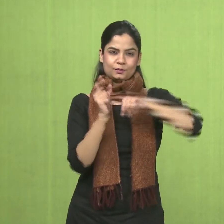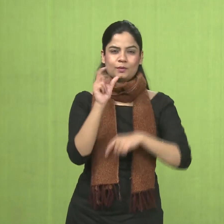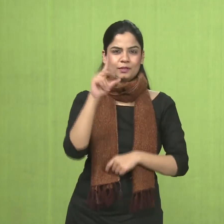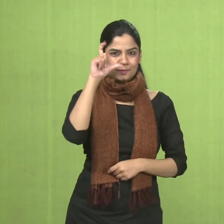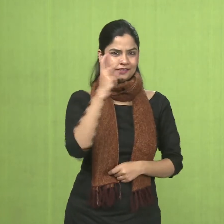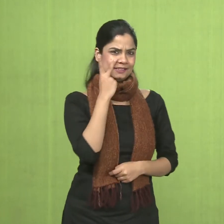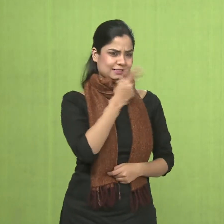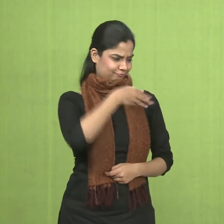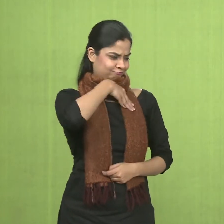the cloth.